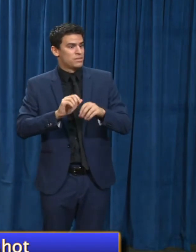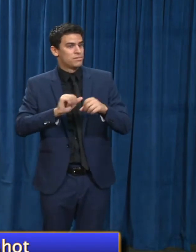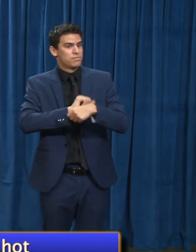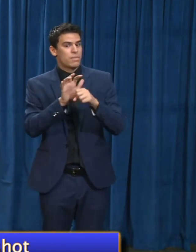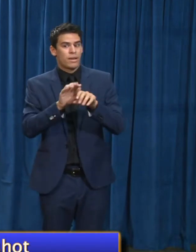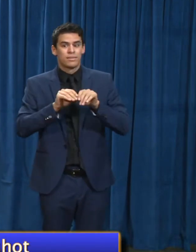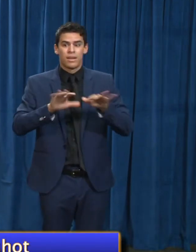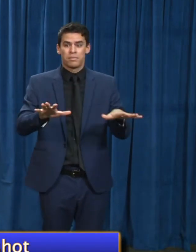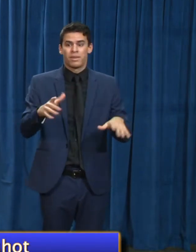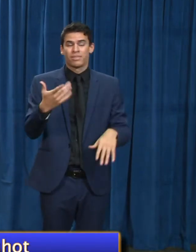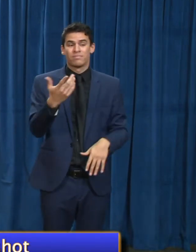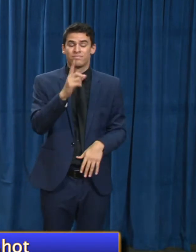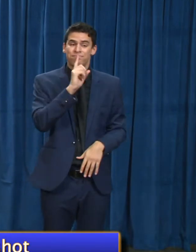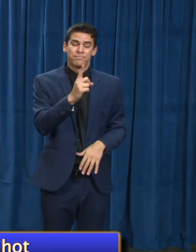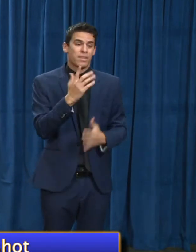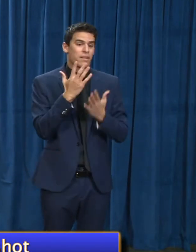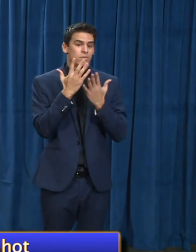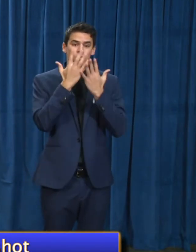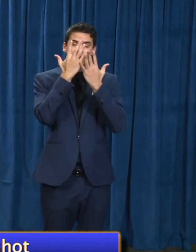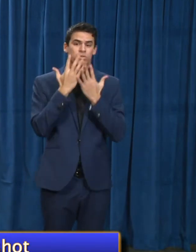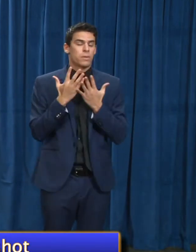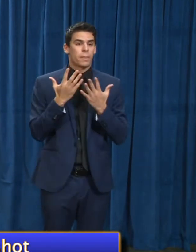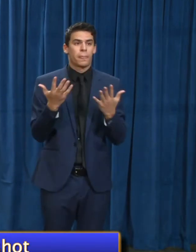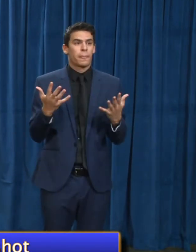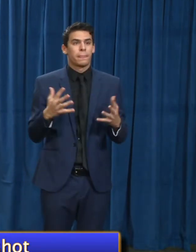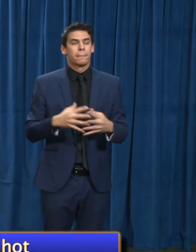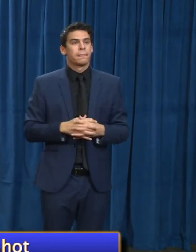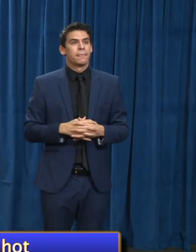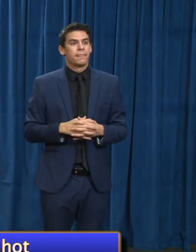unfortunately, we have seen the